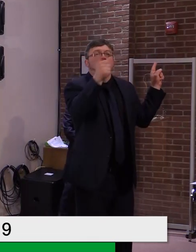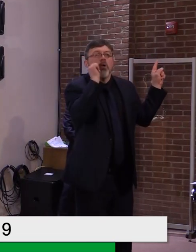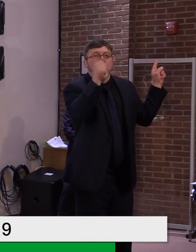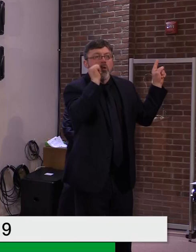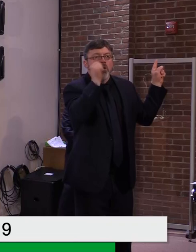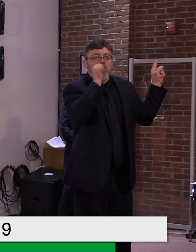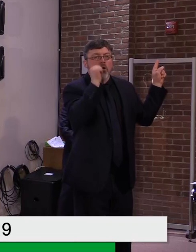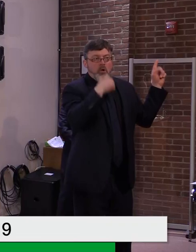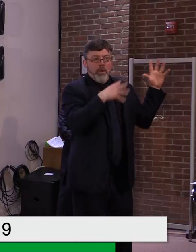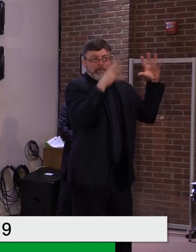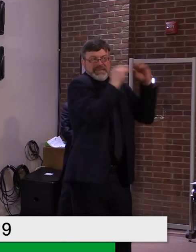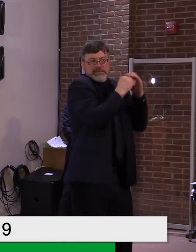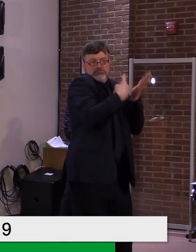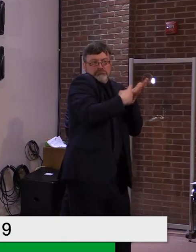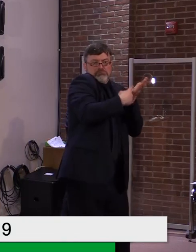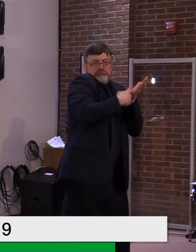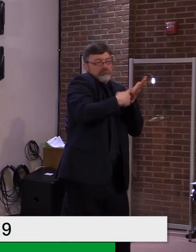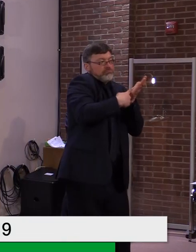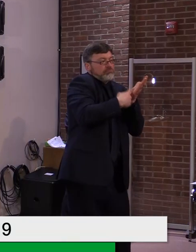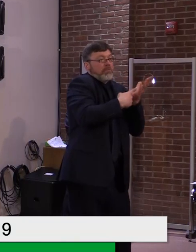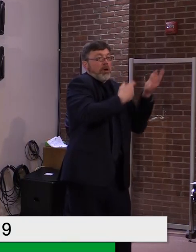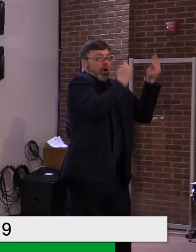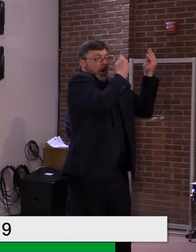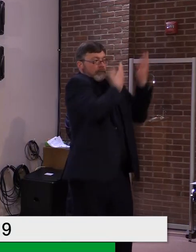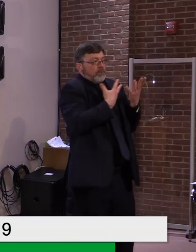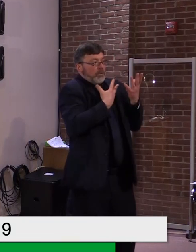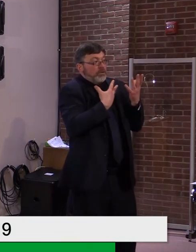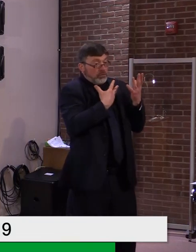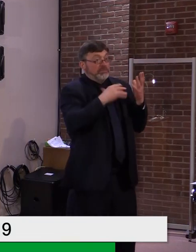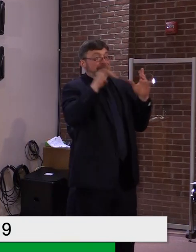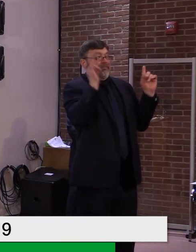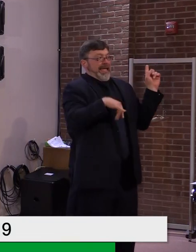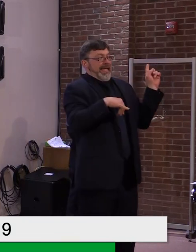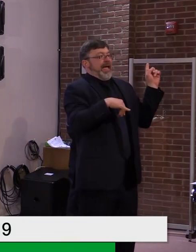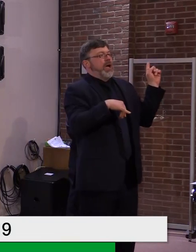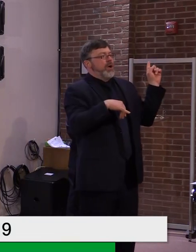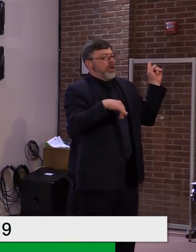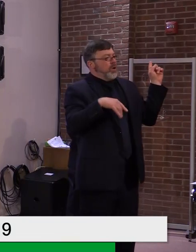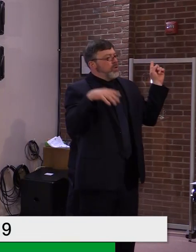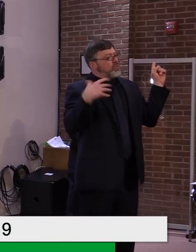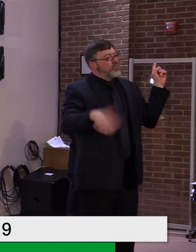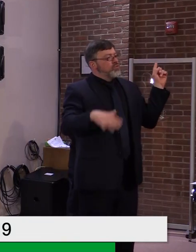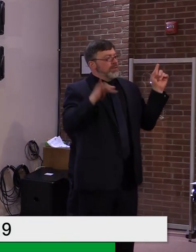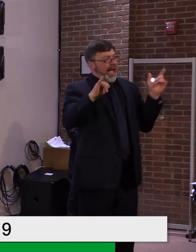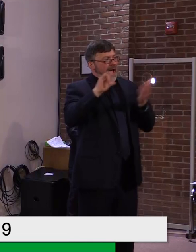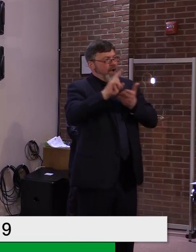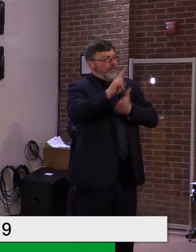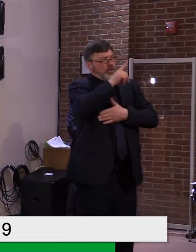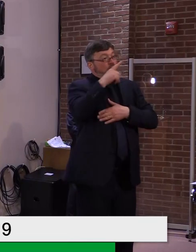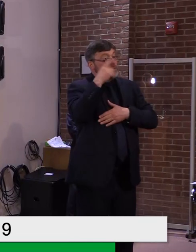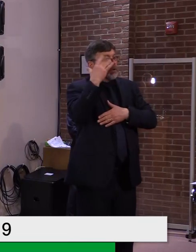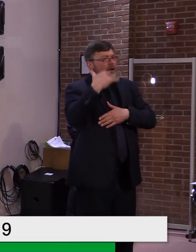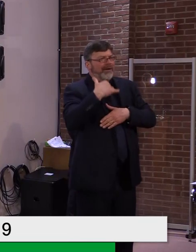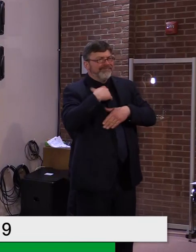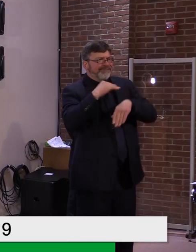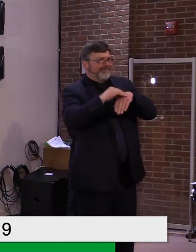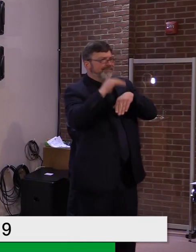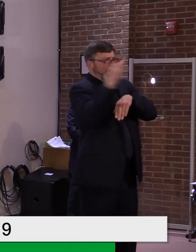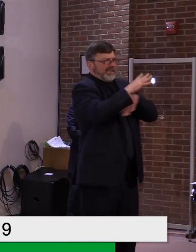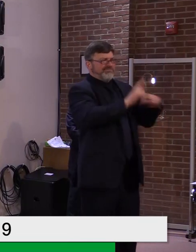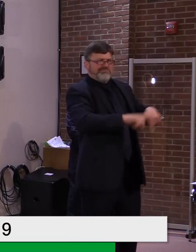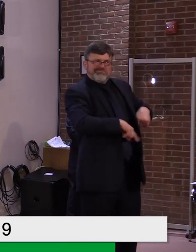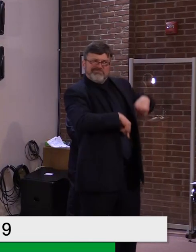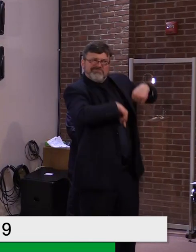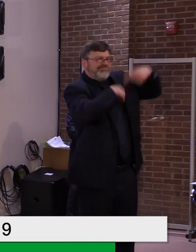The university has been really quite good about taking the advice and guidance that we and the state health department